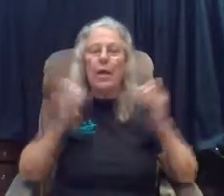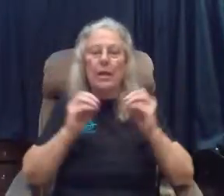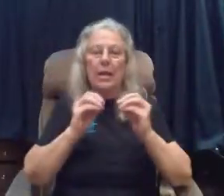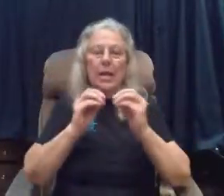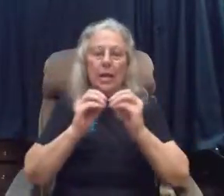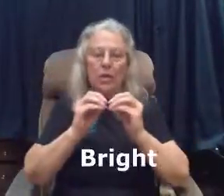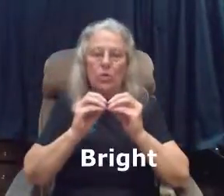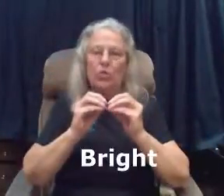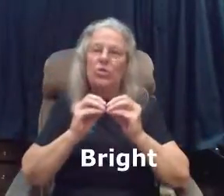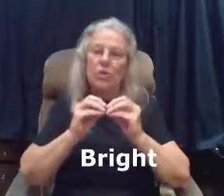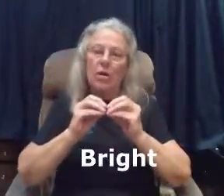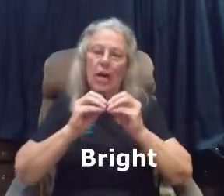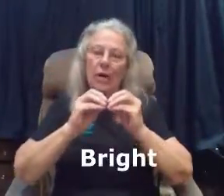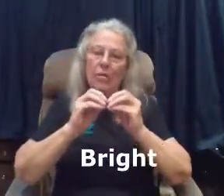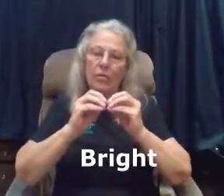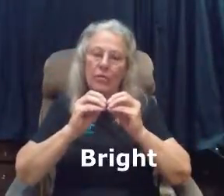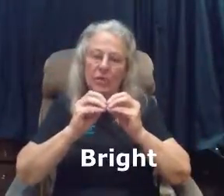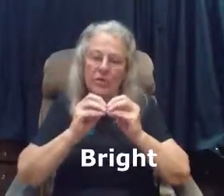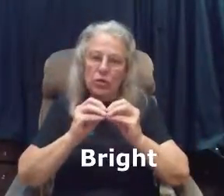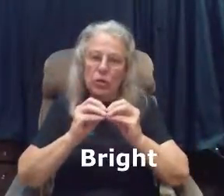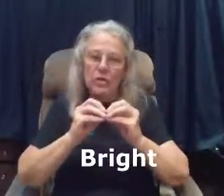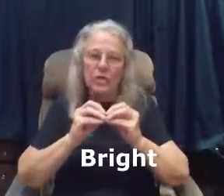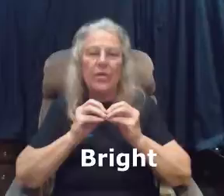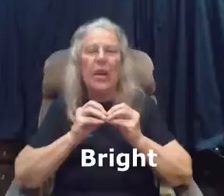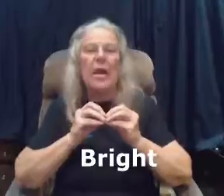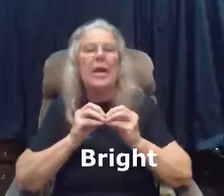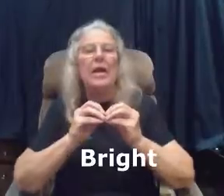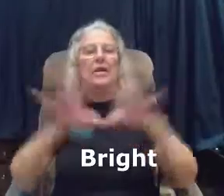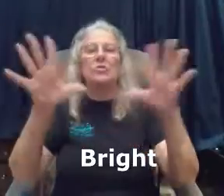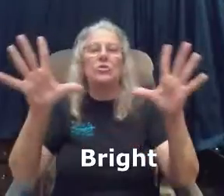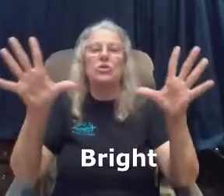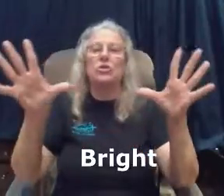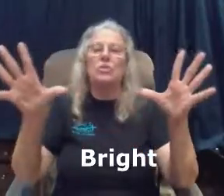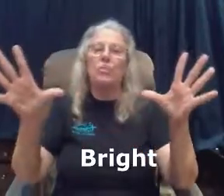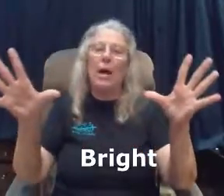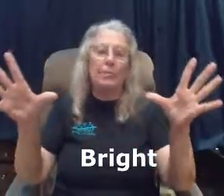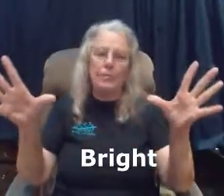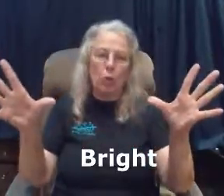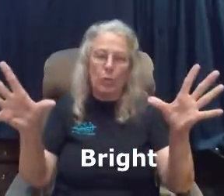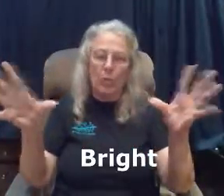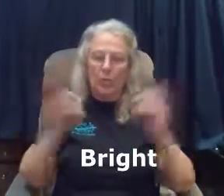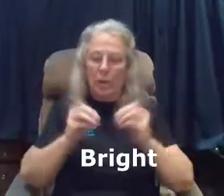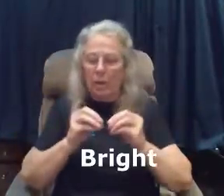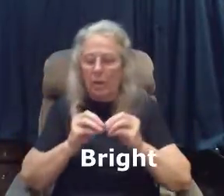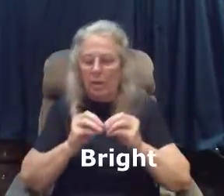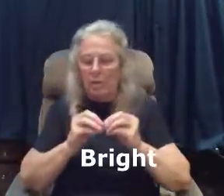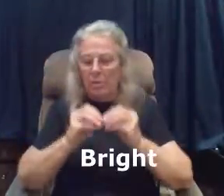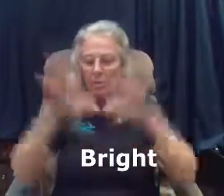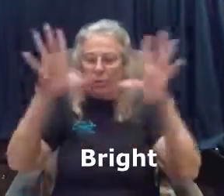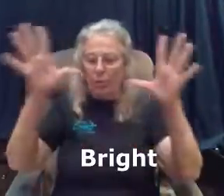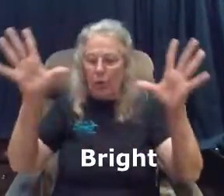brightly. You start out from the source of the light and it just pops open